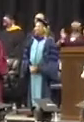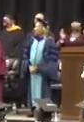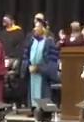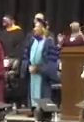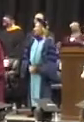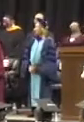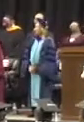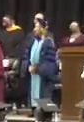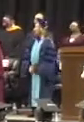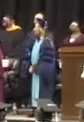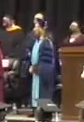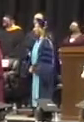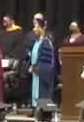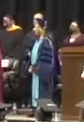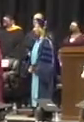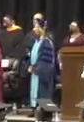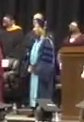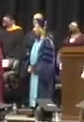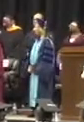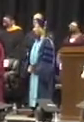Can you hear me?